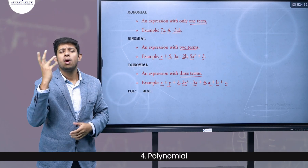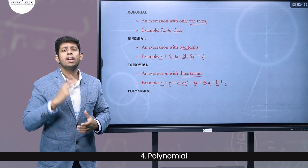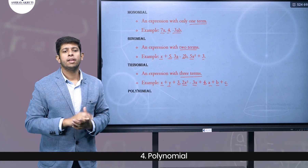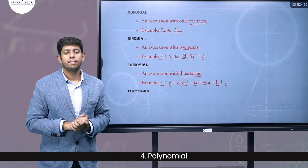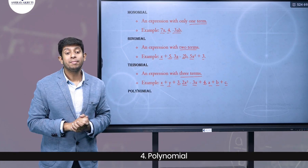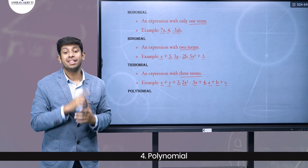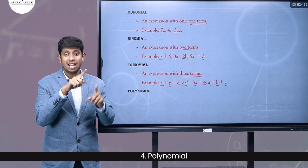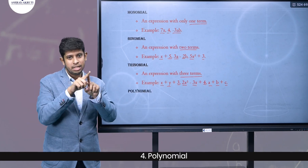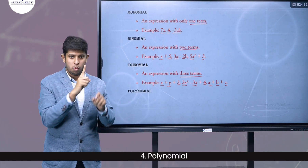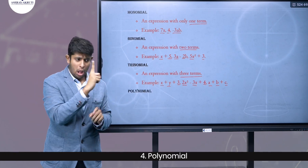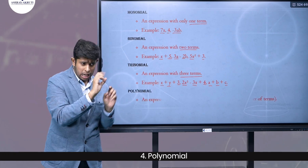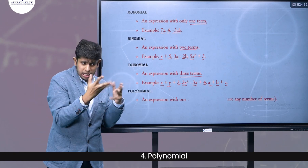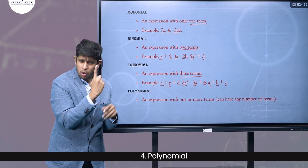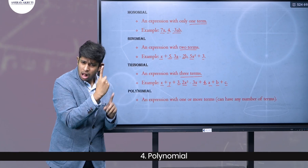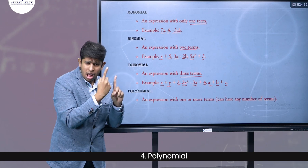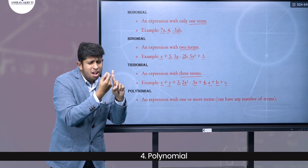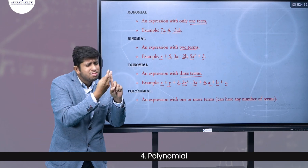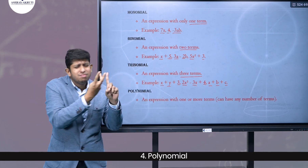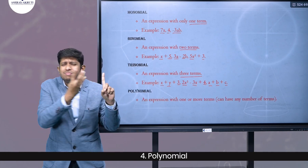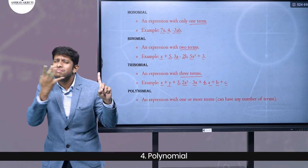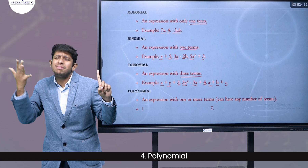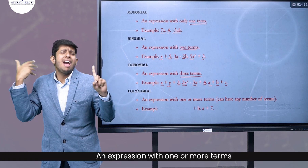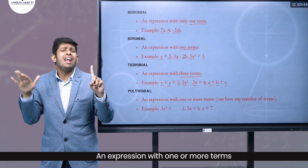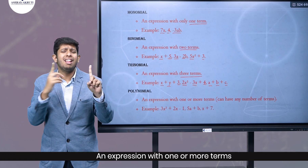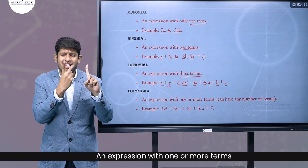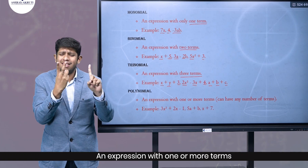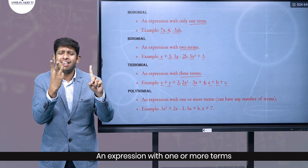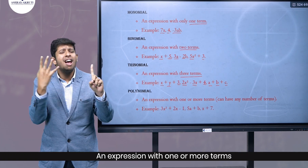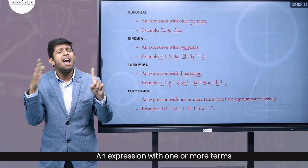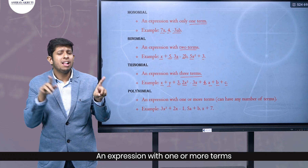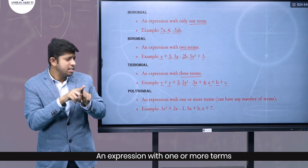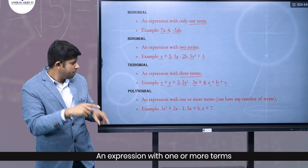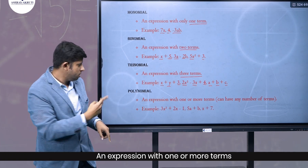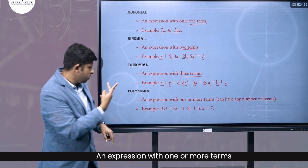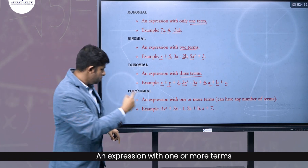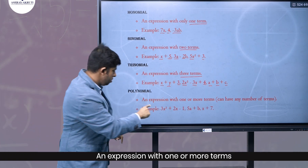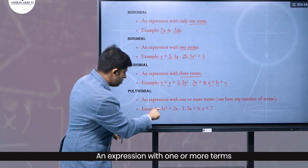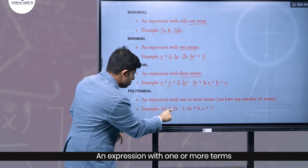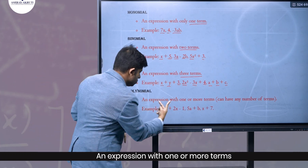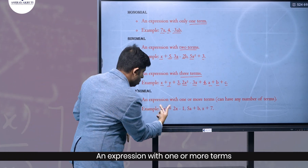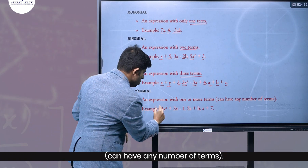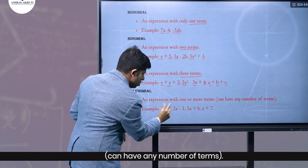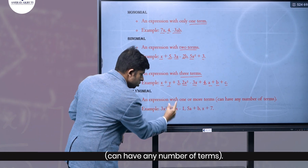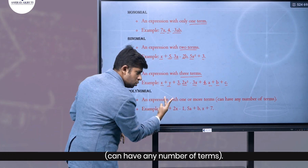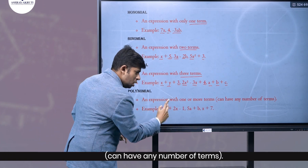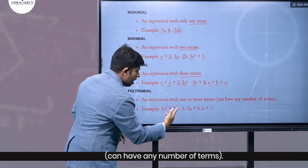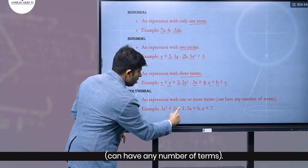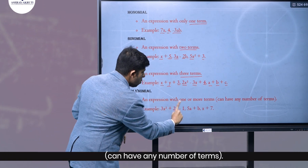Fourth one, polynomial. An expression with one or more terms. Can have any number of